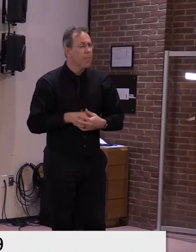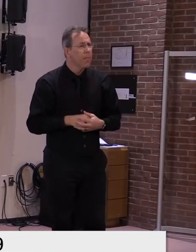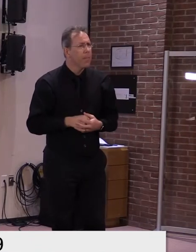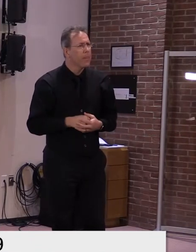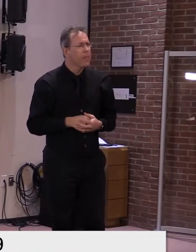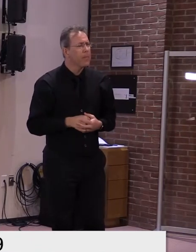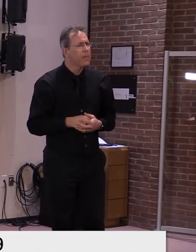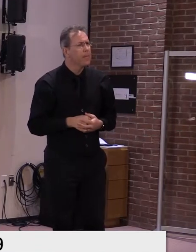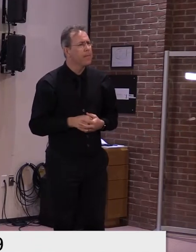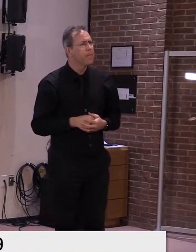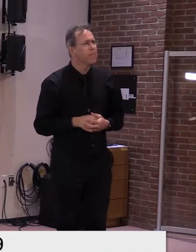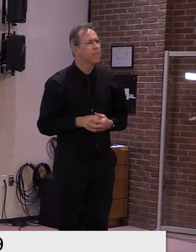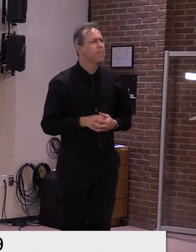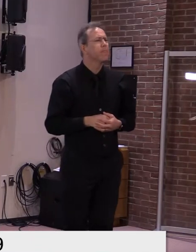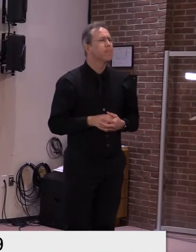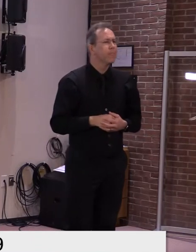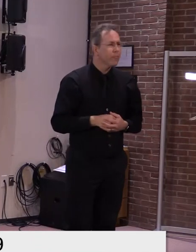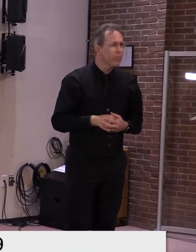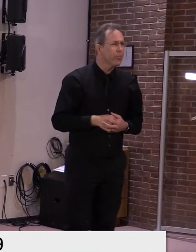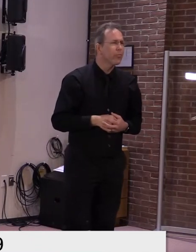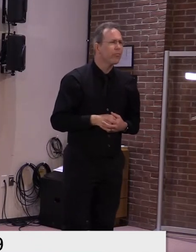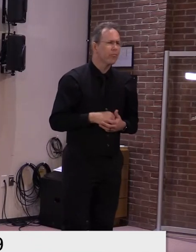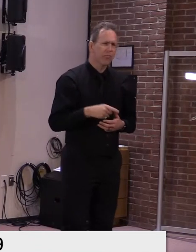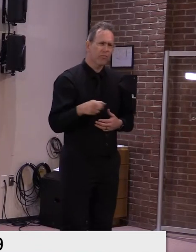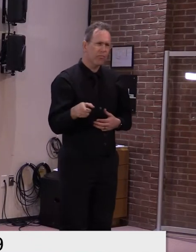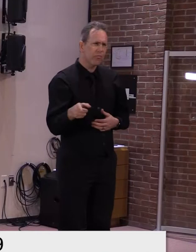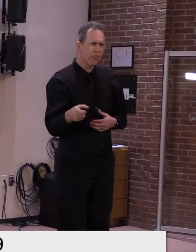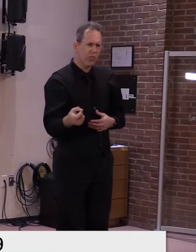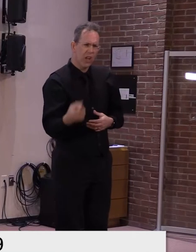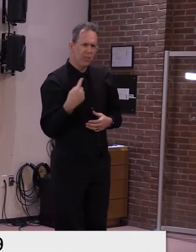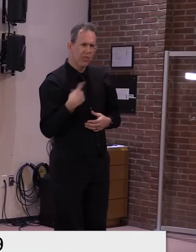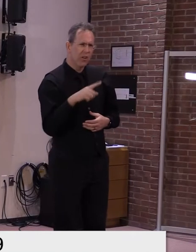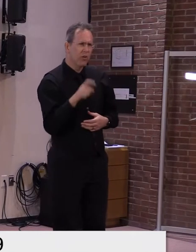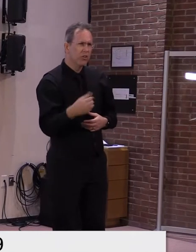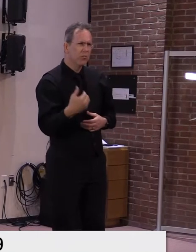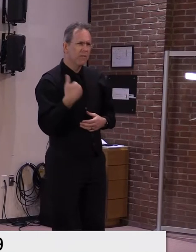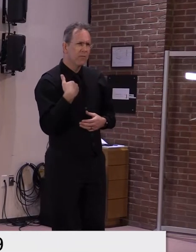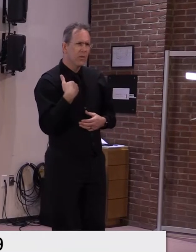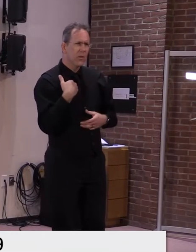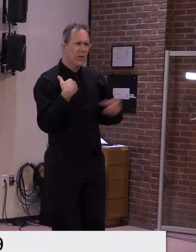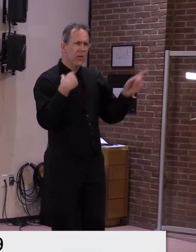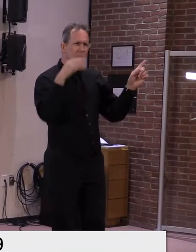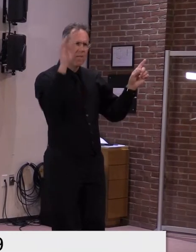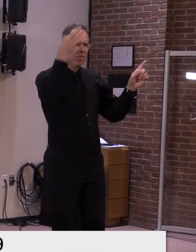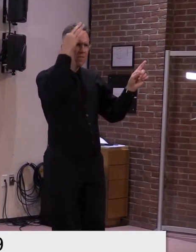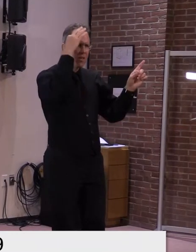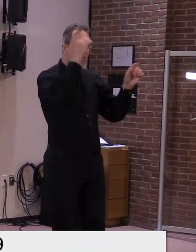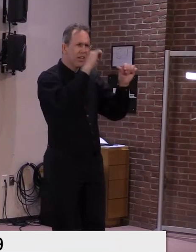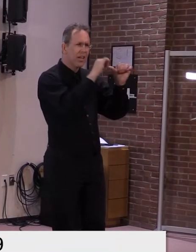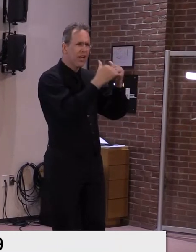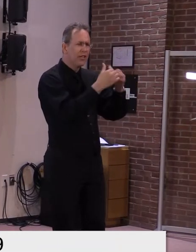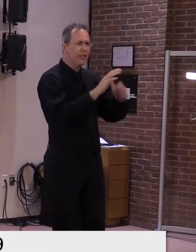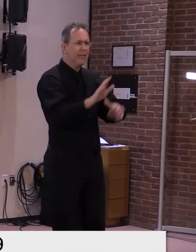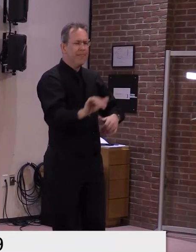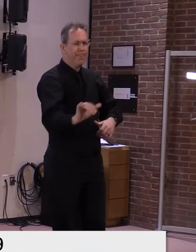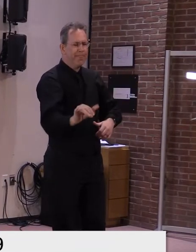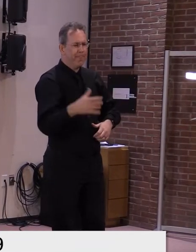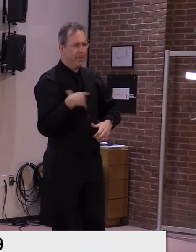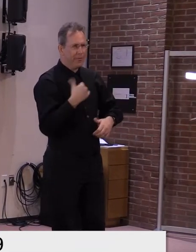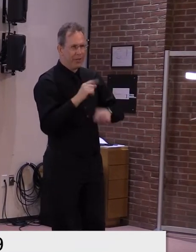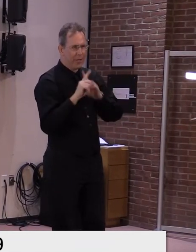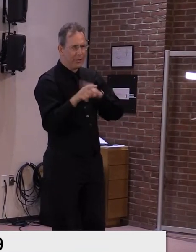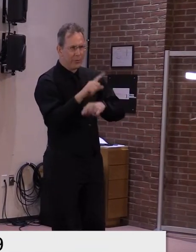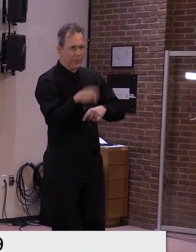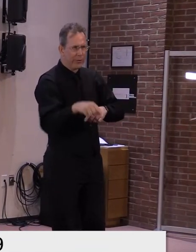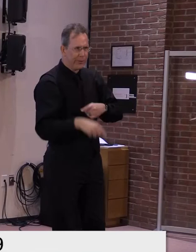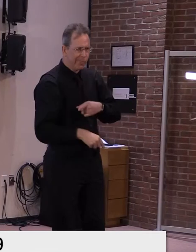You're asking me a question about a federal agency that I will attempt to answer with the caveat that I don't know